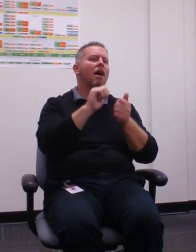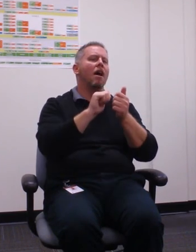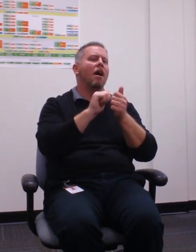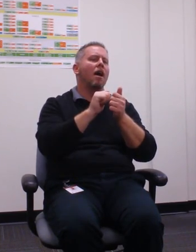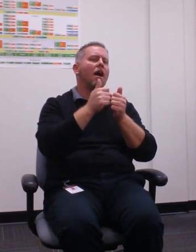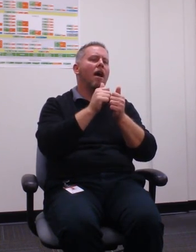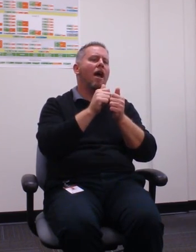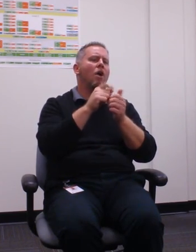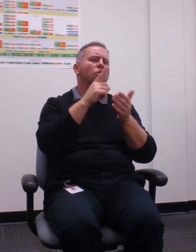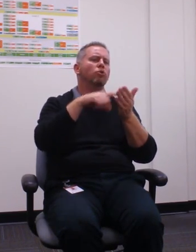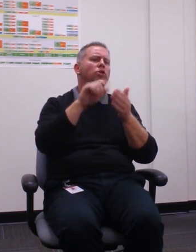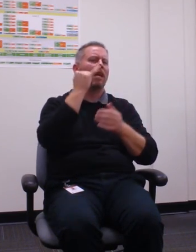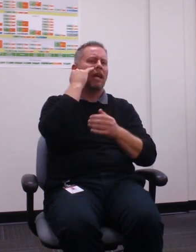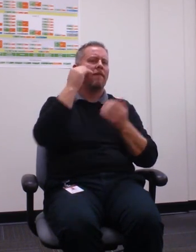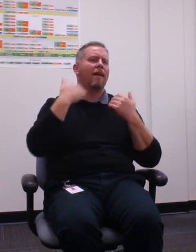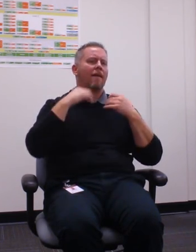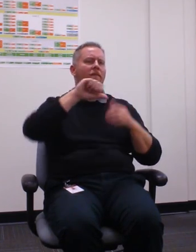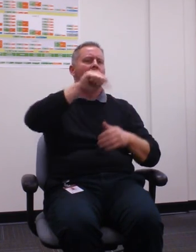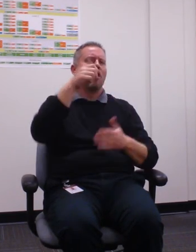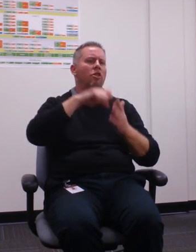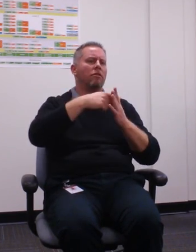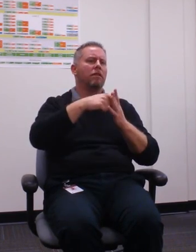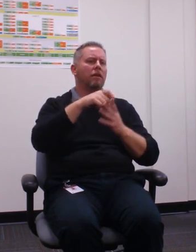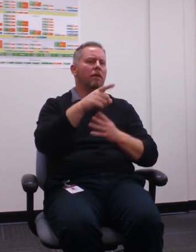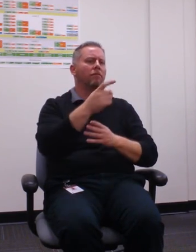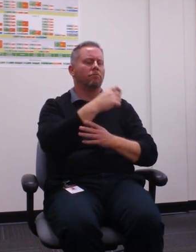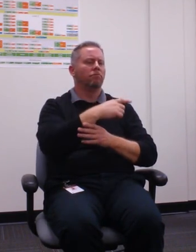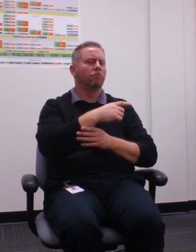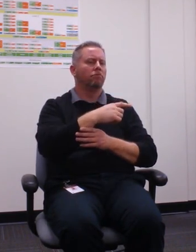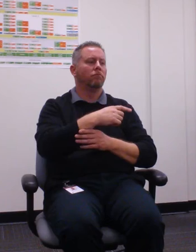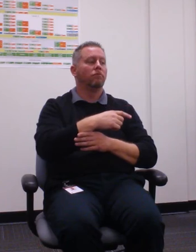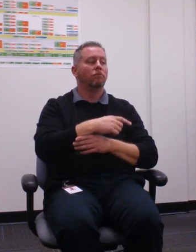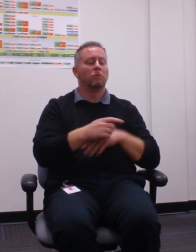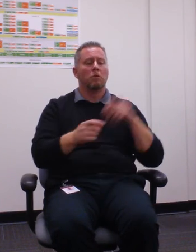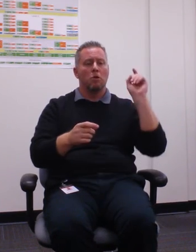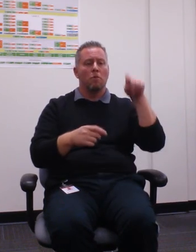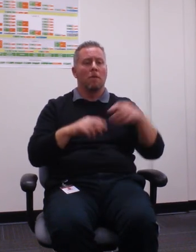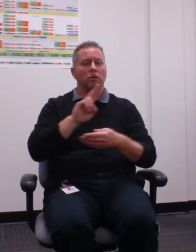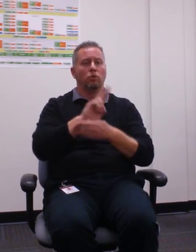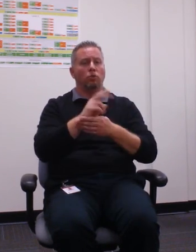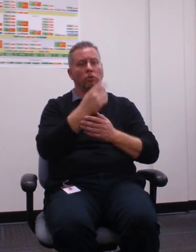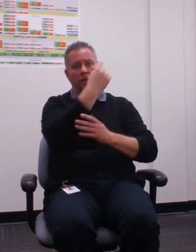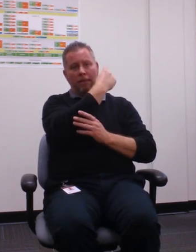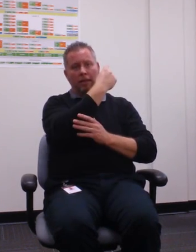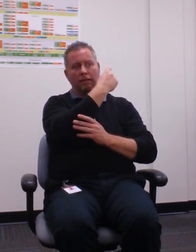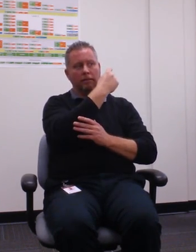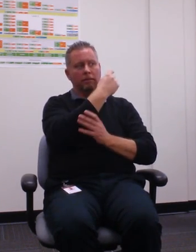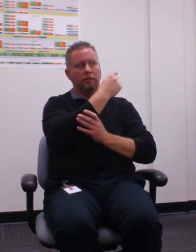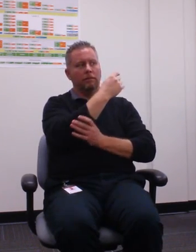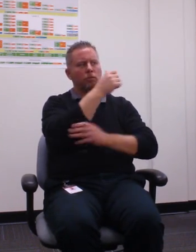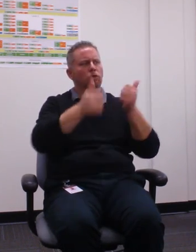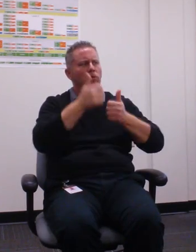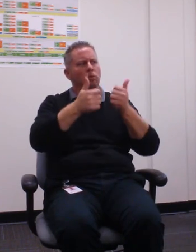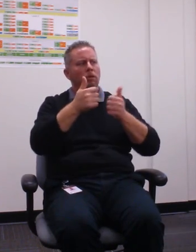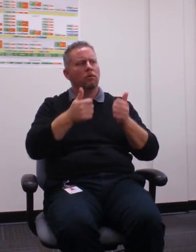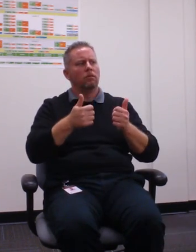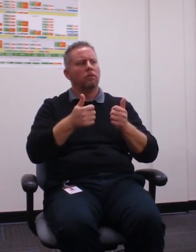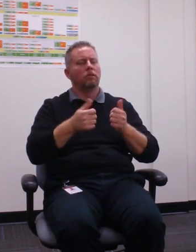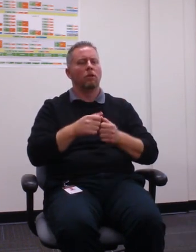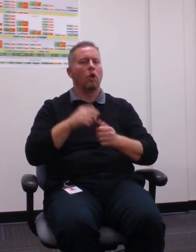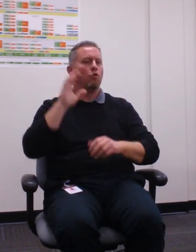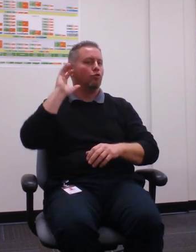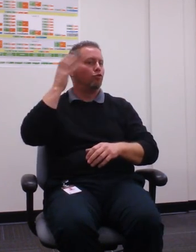you have another key in the car? you have to use this right here, Which one? Which one? the